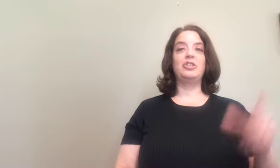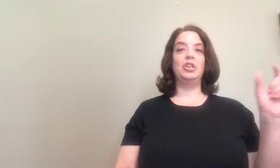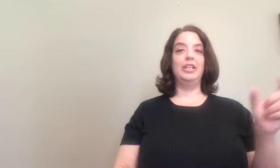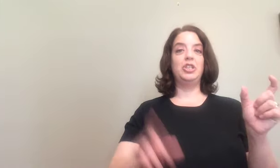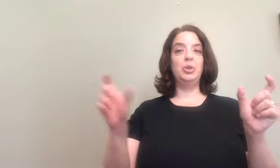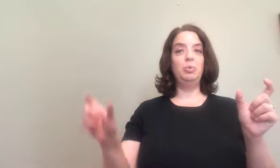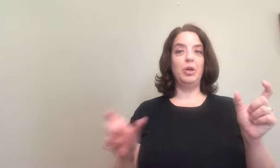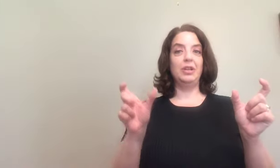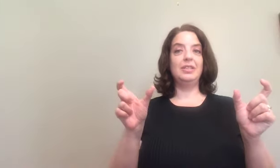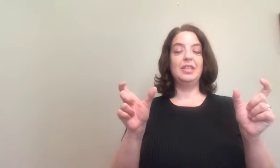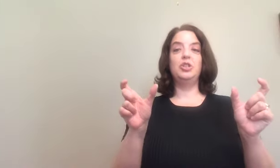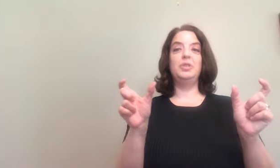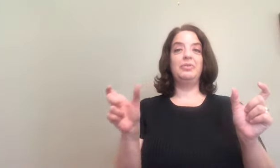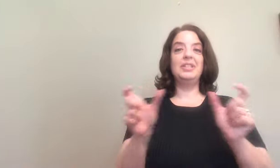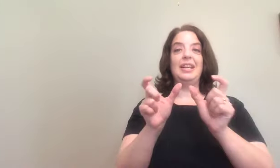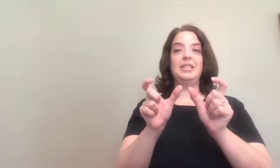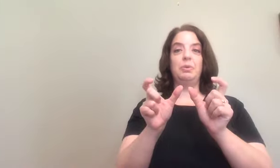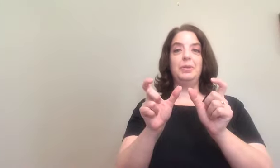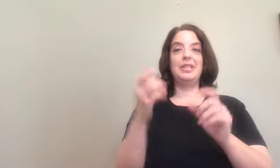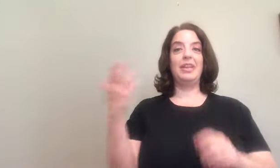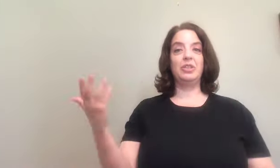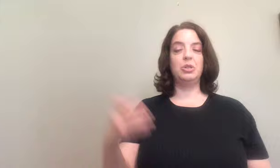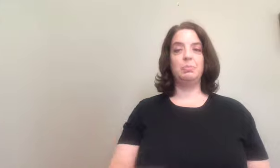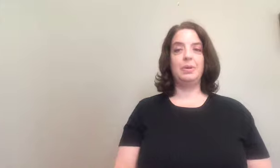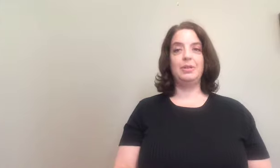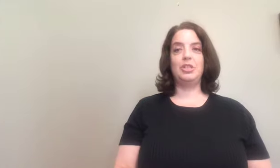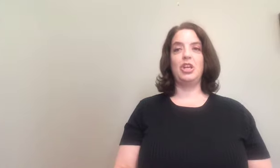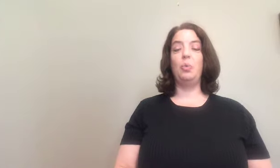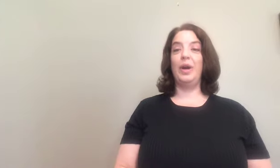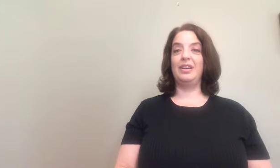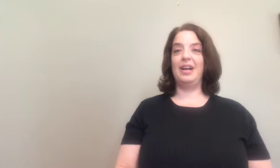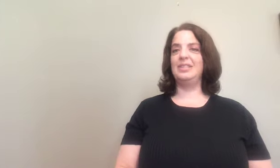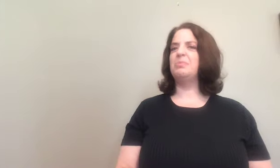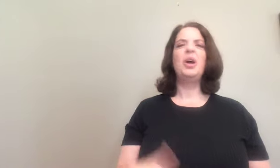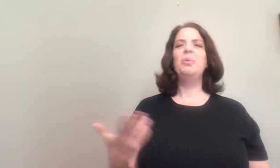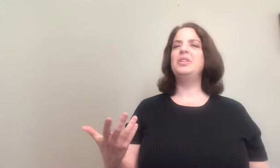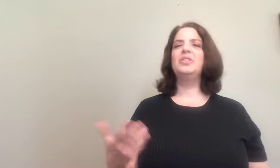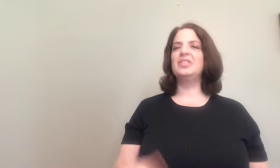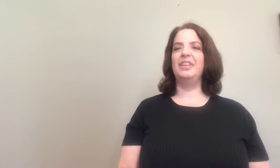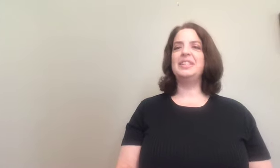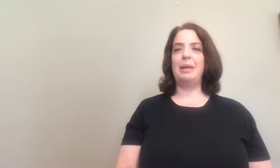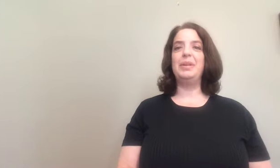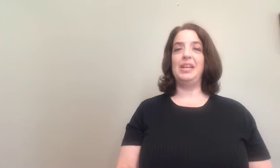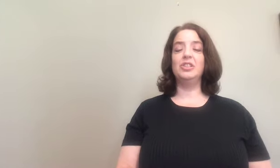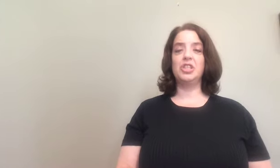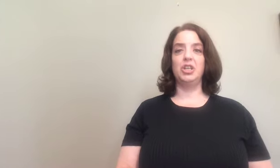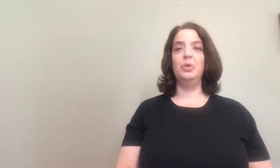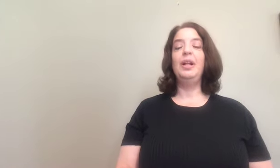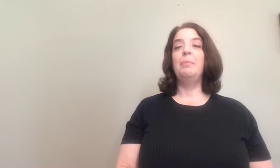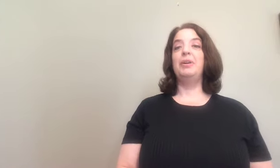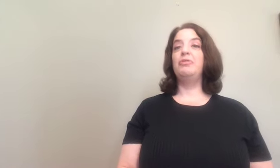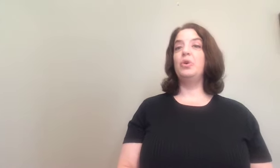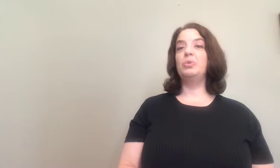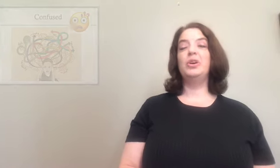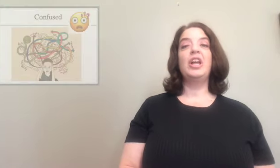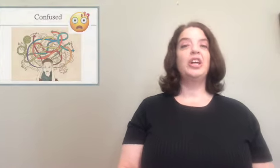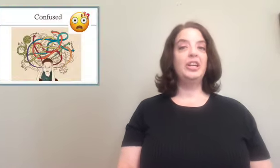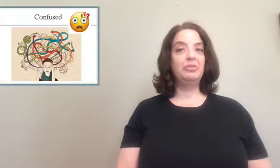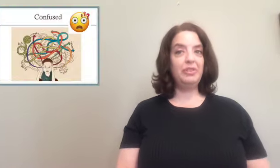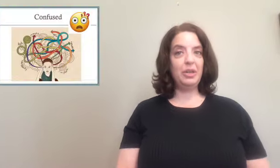actually two words, two different signs that we put together to show one concept. We do this all the time in English too. But for the word